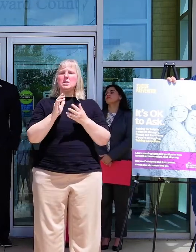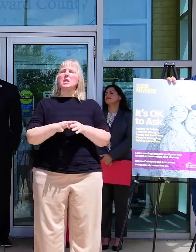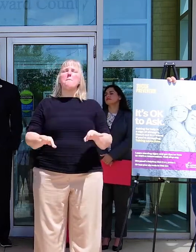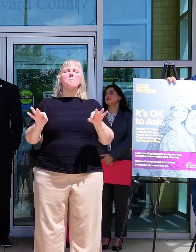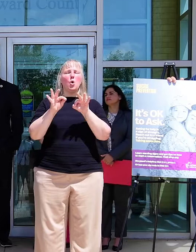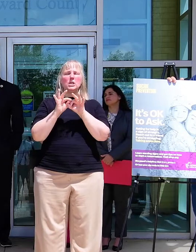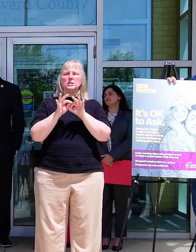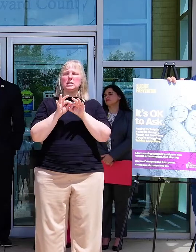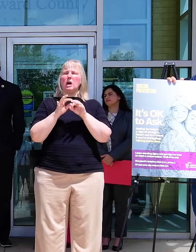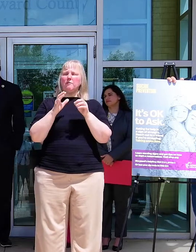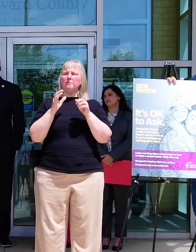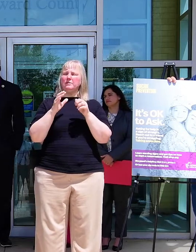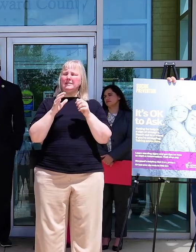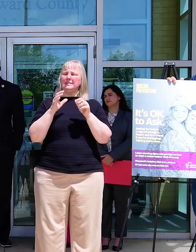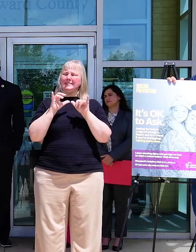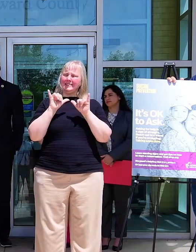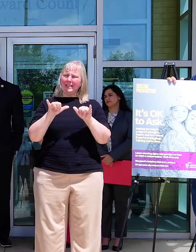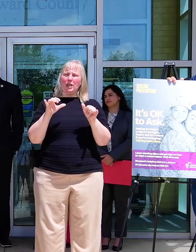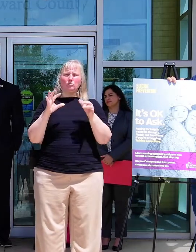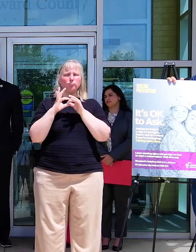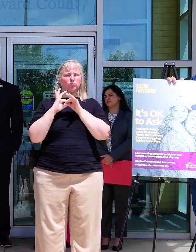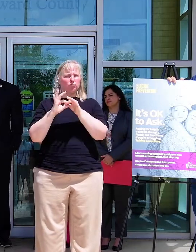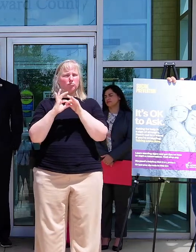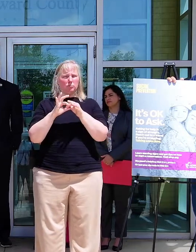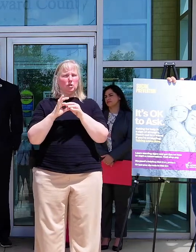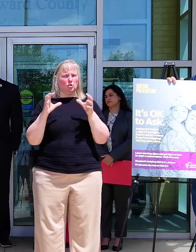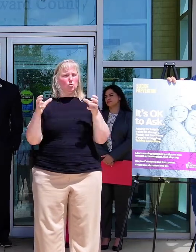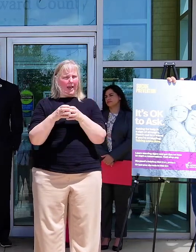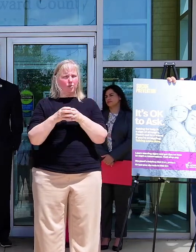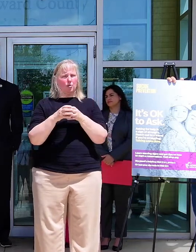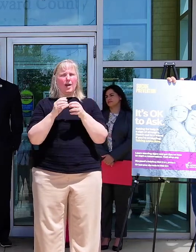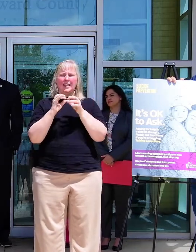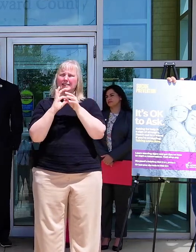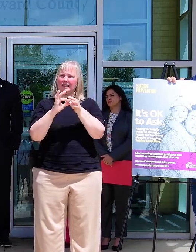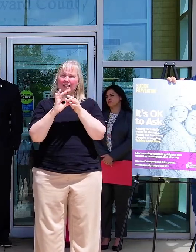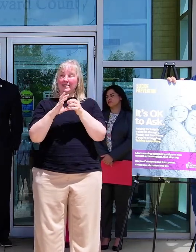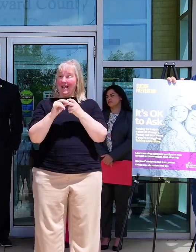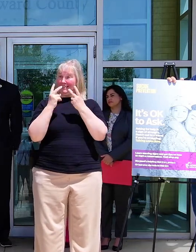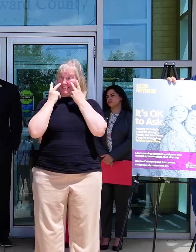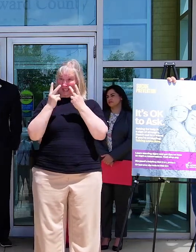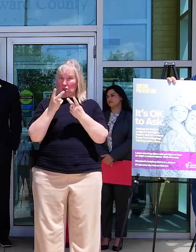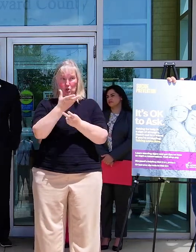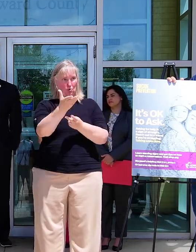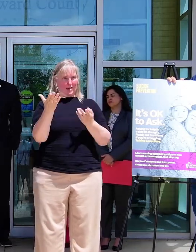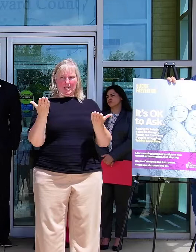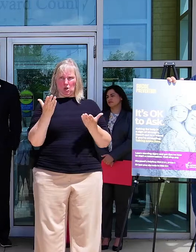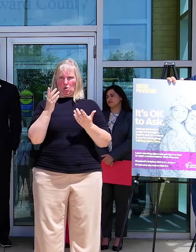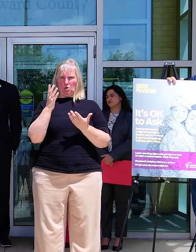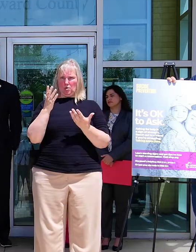being together and connectedness, and even seeing you here in person,